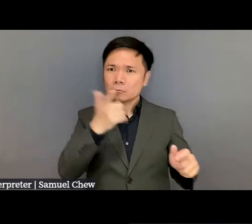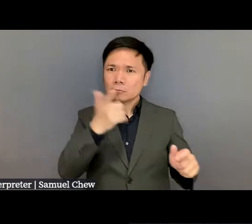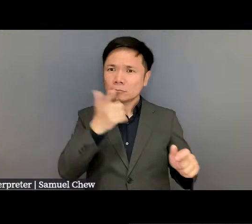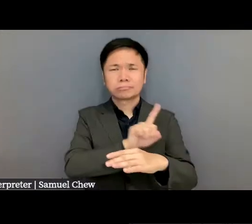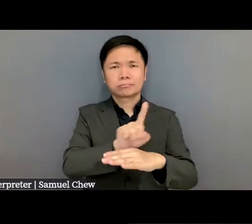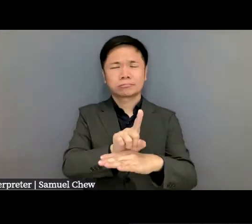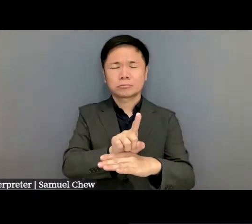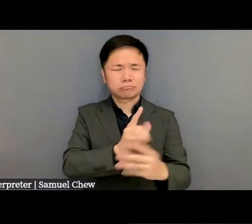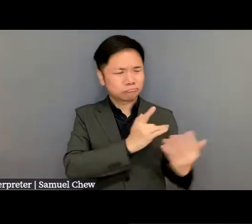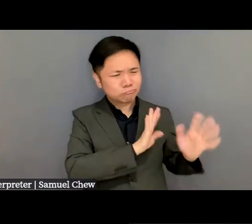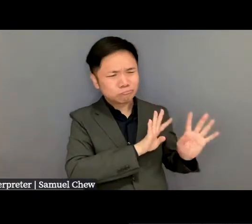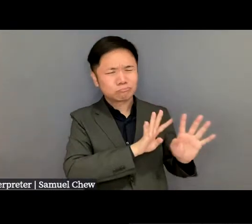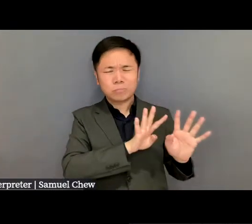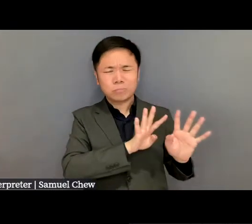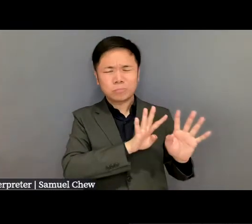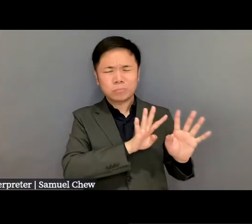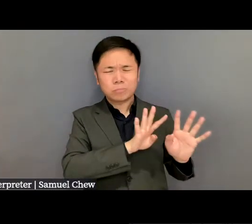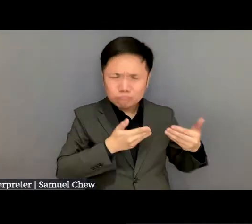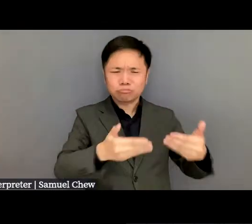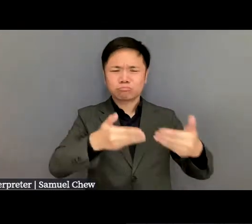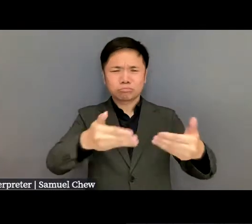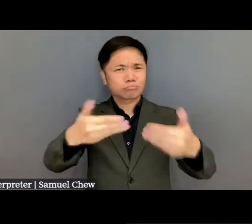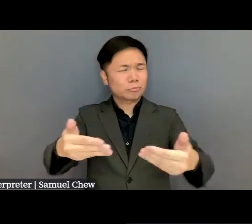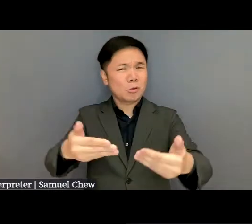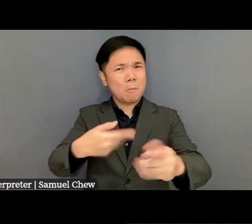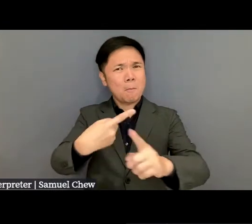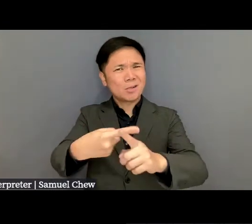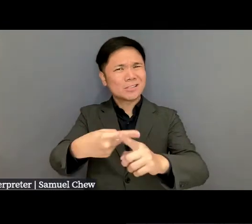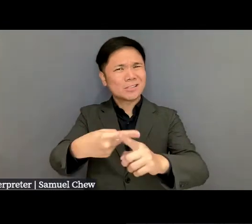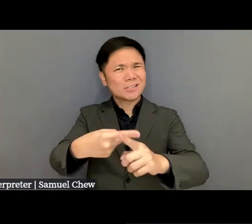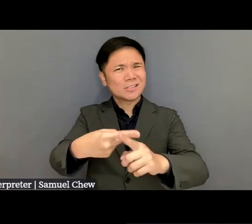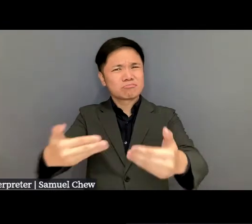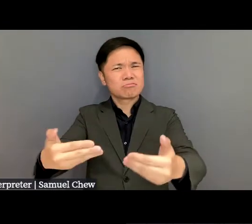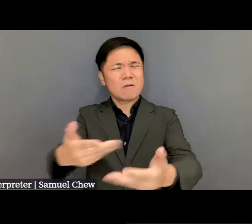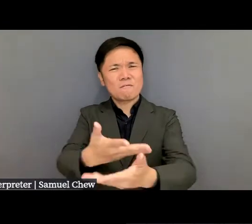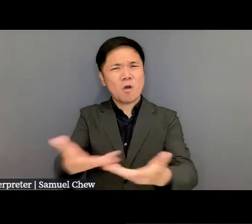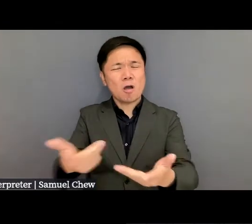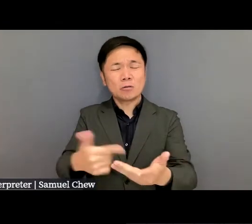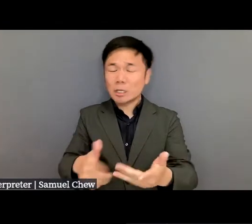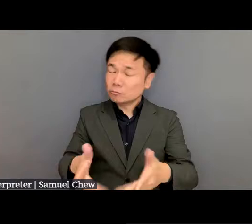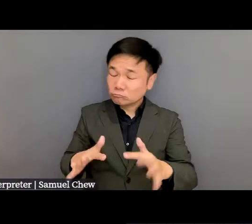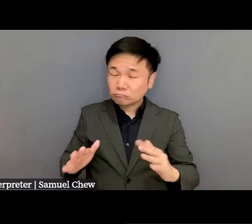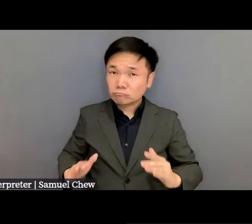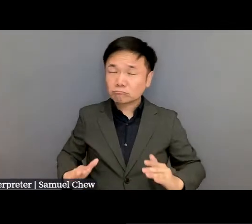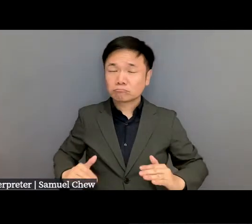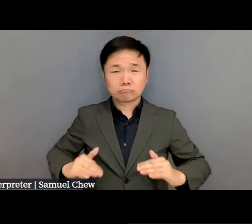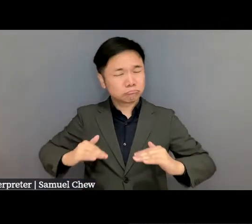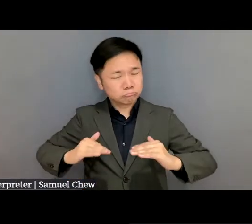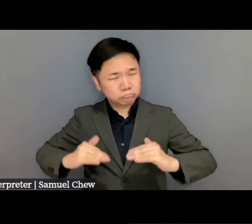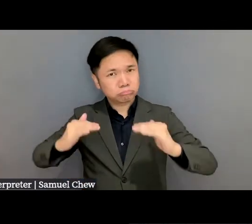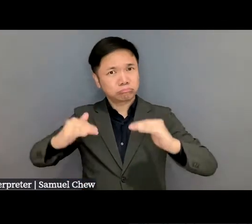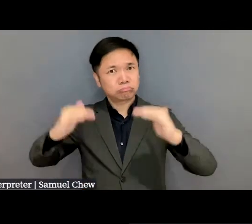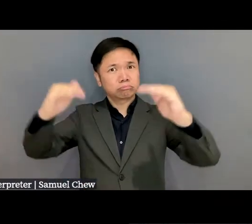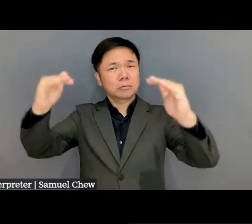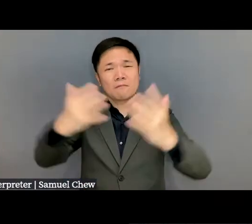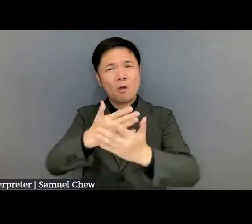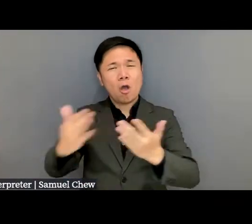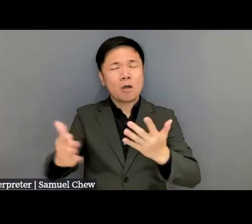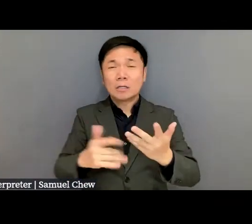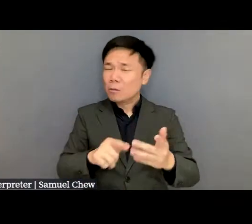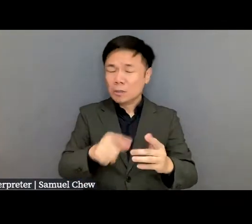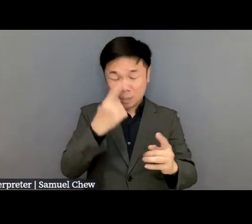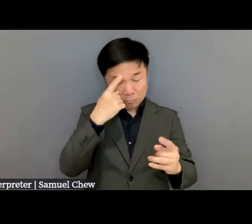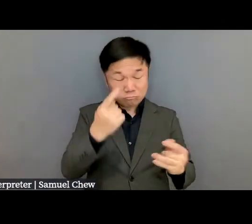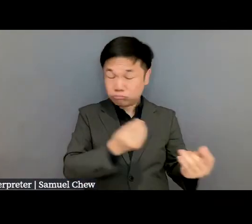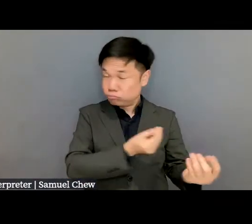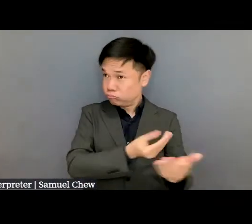positiveness to the sector, that will be able to bring more solutions, that will have a vision that we didn't have before. So this is important.